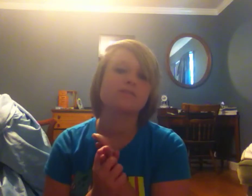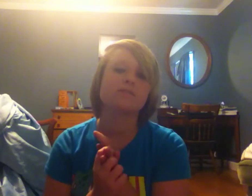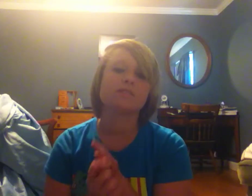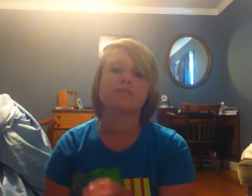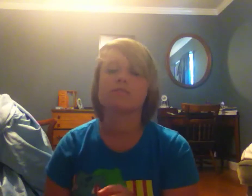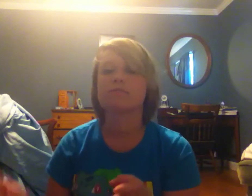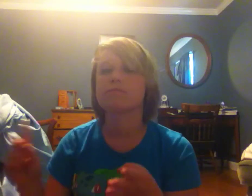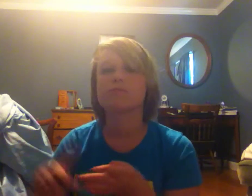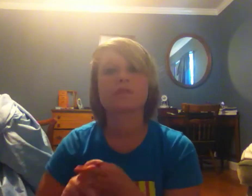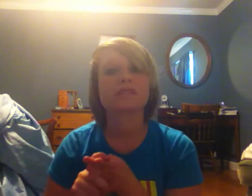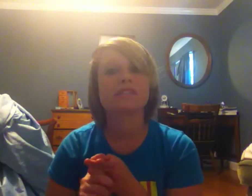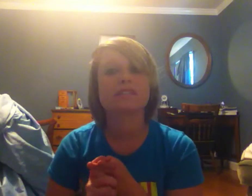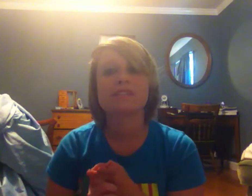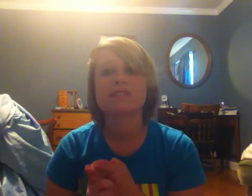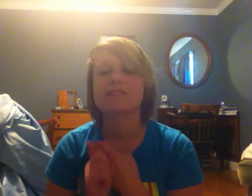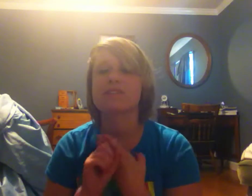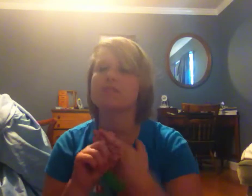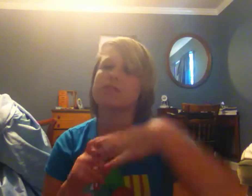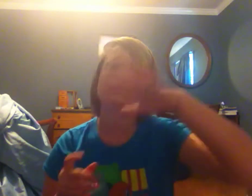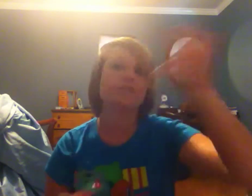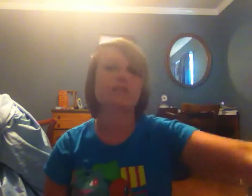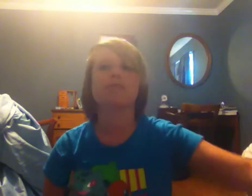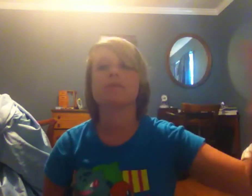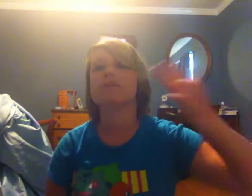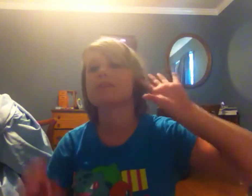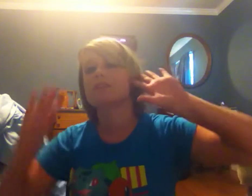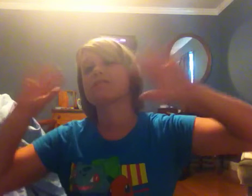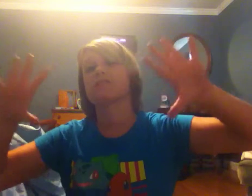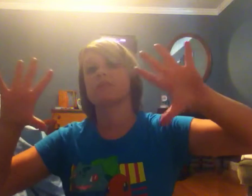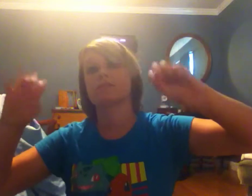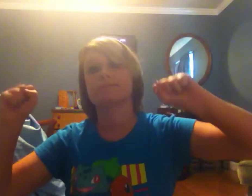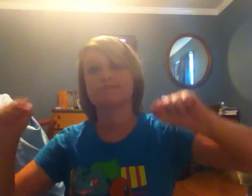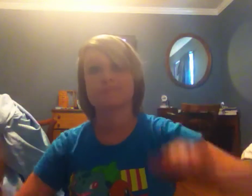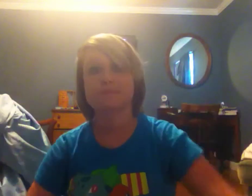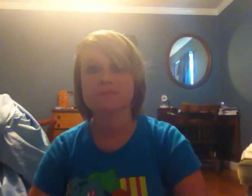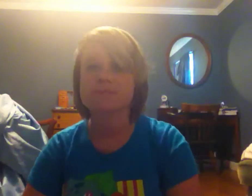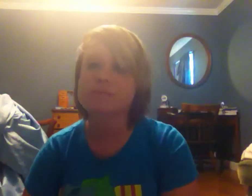you know, bullies, you name it, it's there.